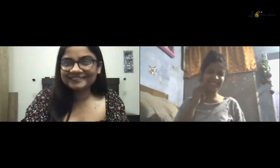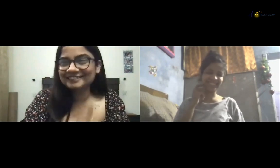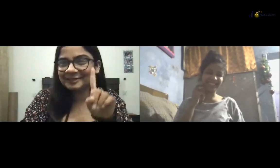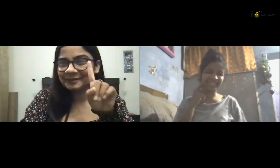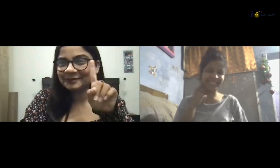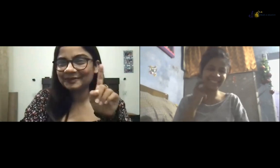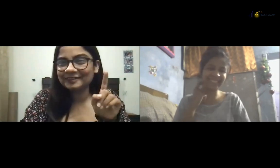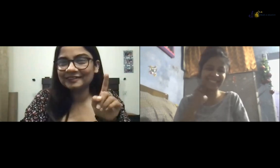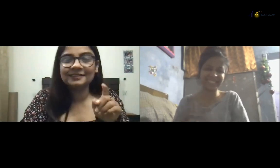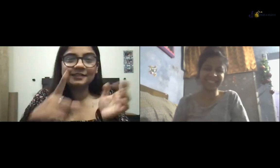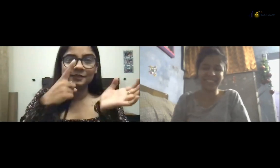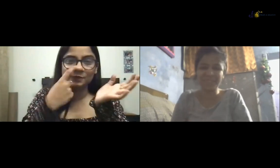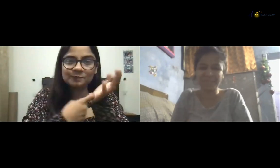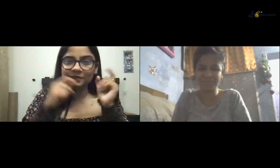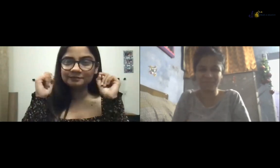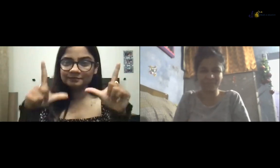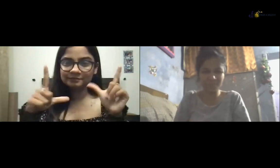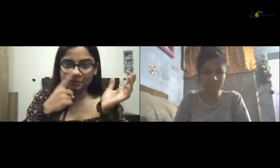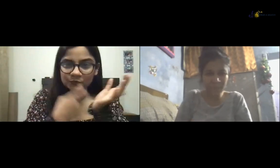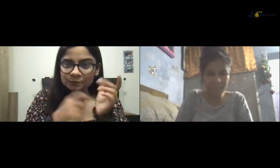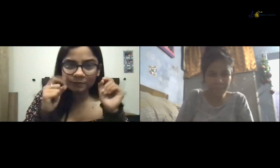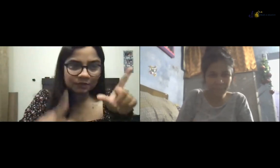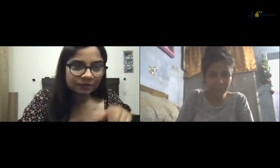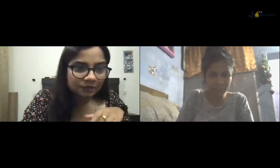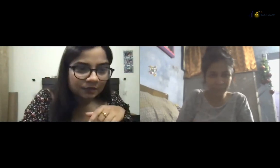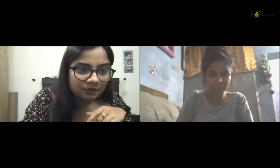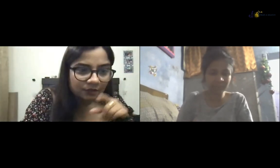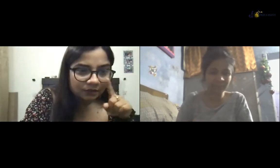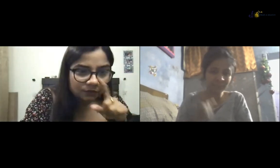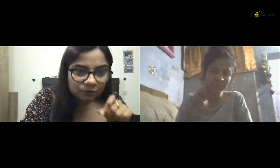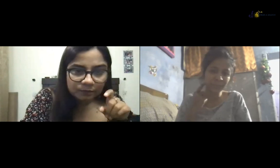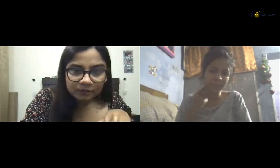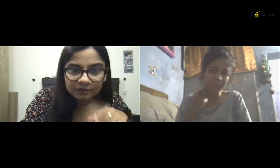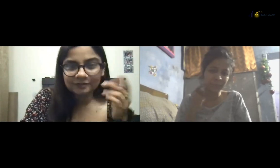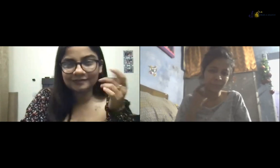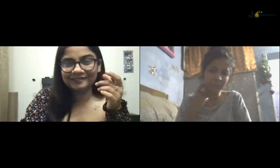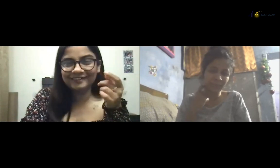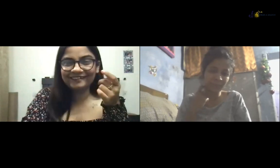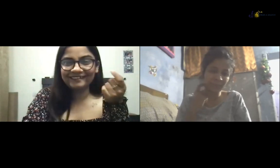Okay, yeah, right. It's easy to figure out. Can we have Surbi, please?